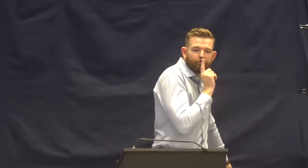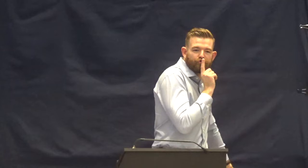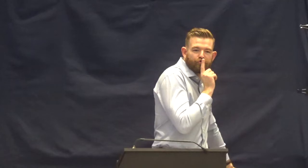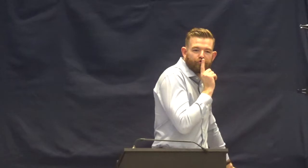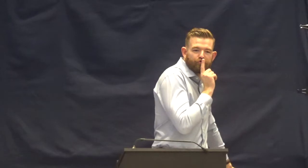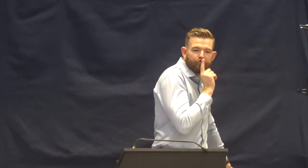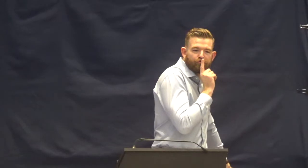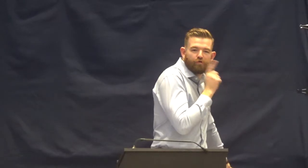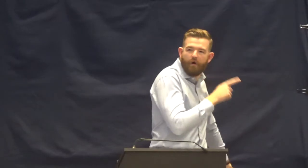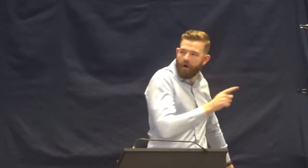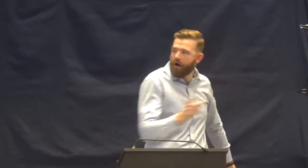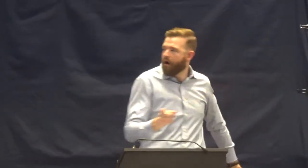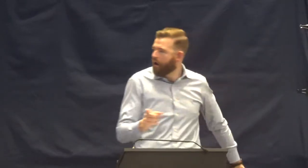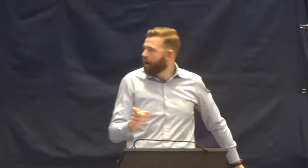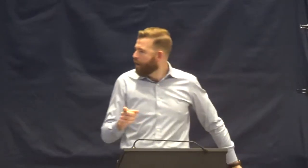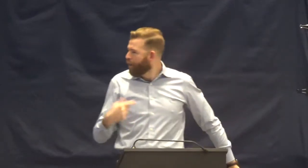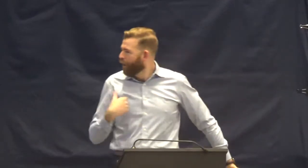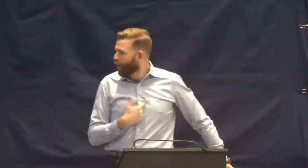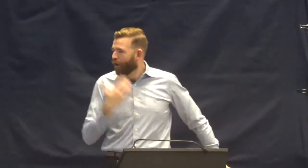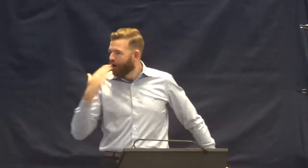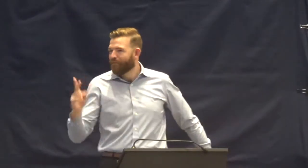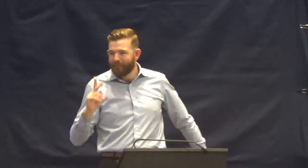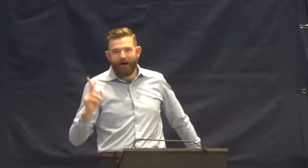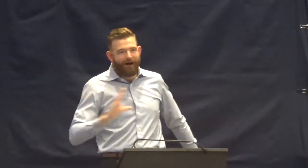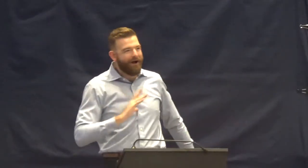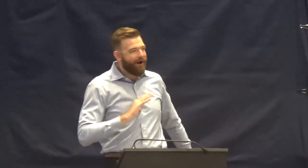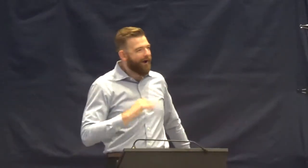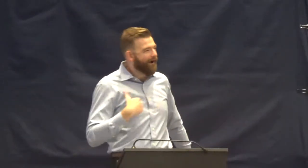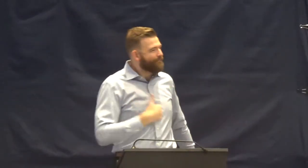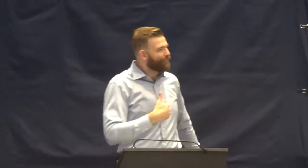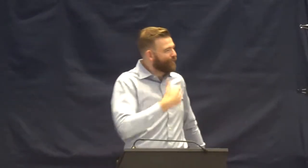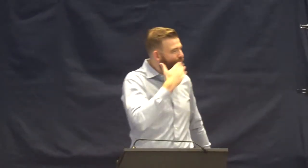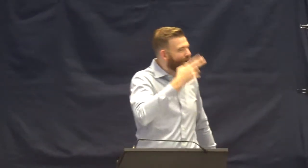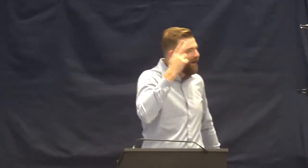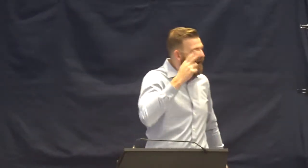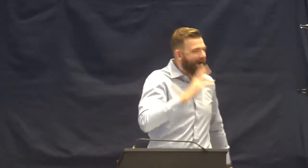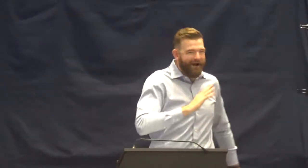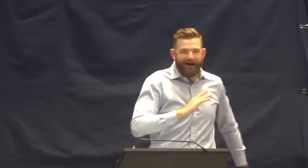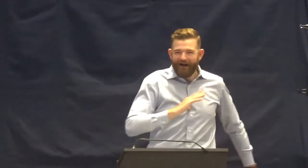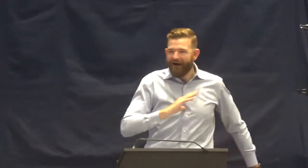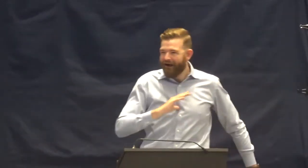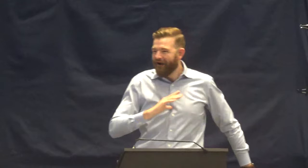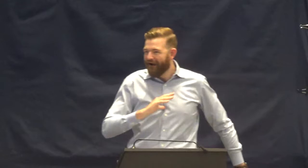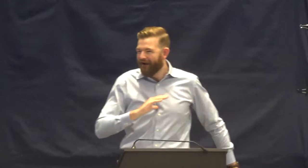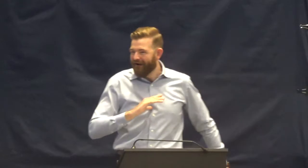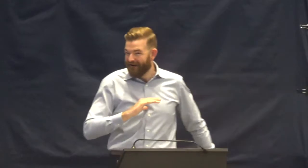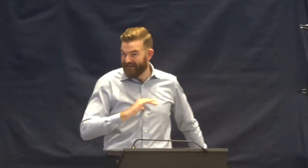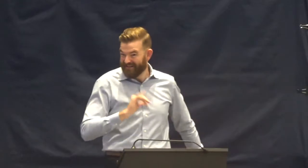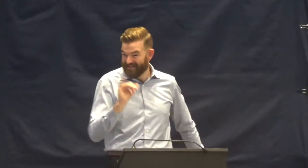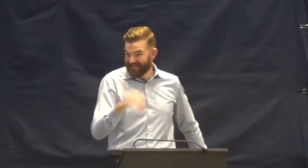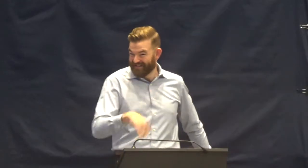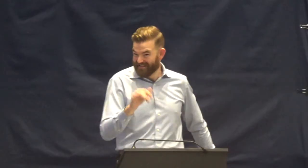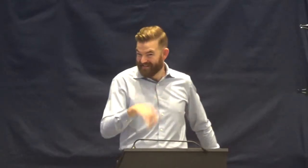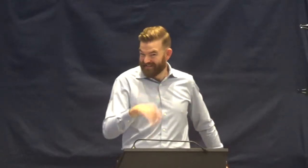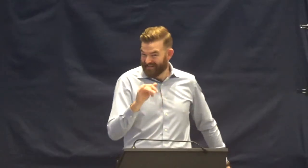And what really happened has been swept aside so that we can know that, oh yeah, we're good people, we've got good history.